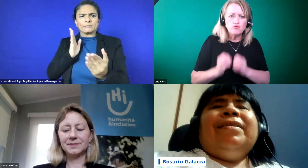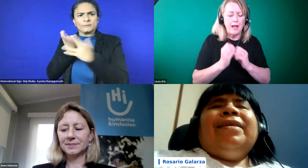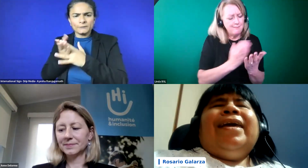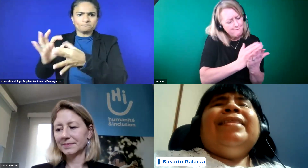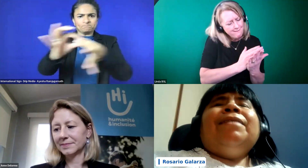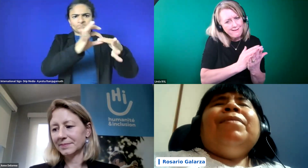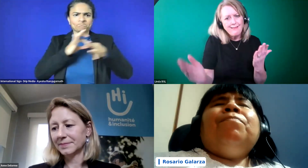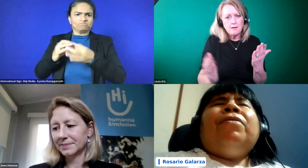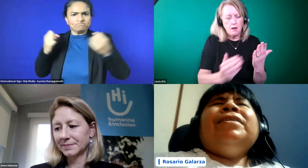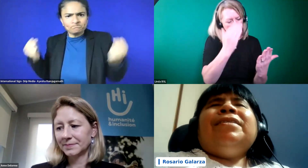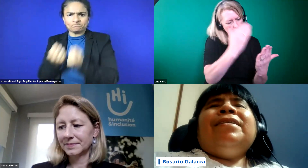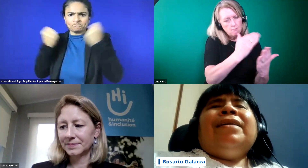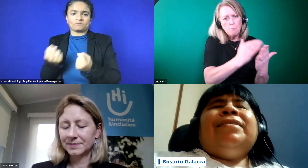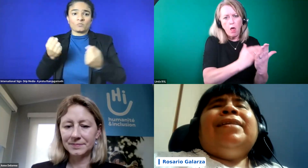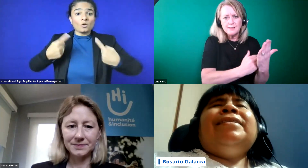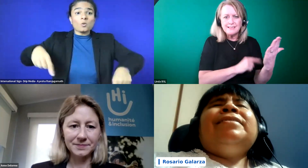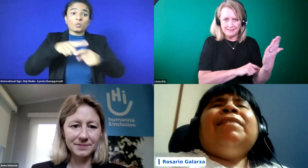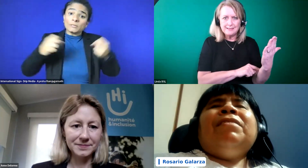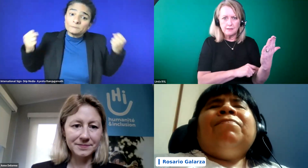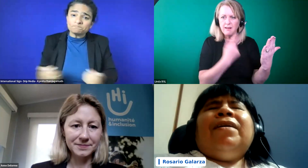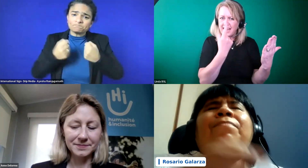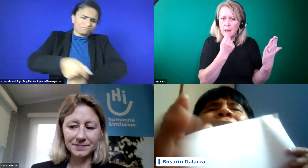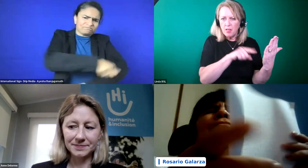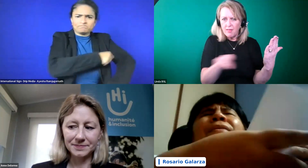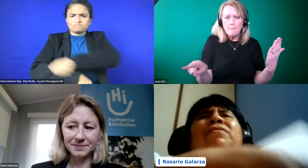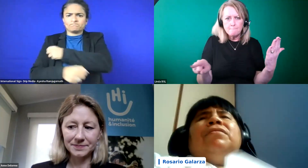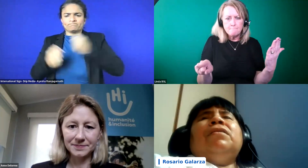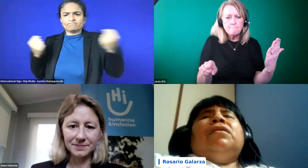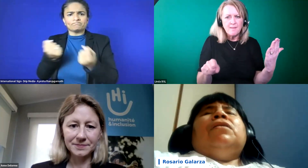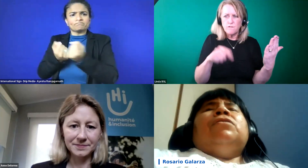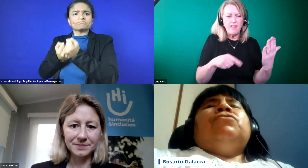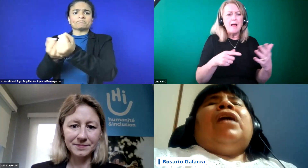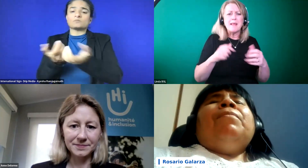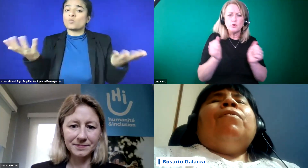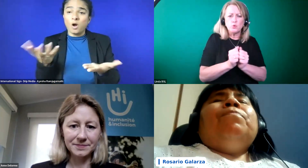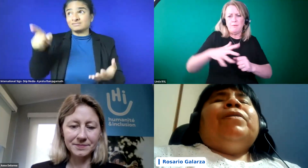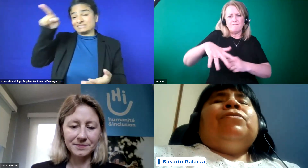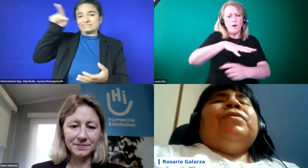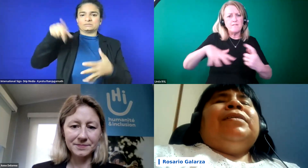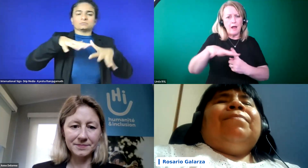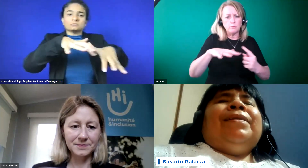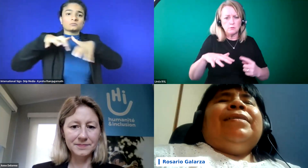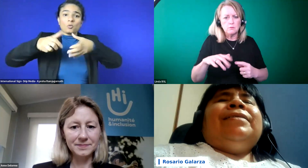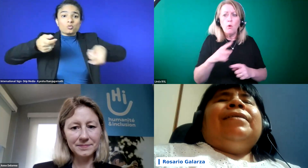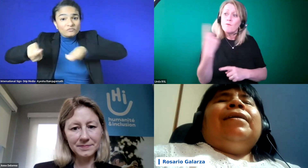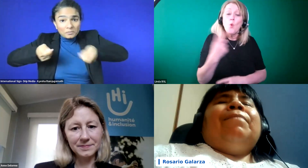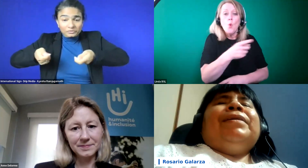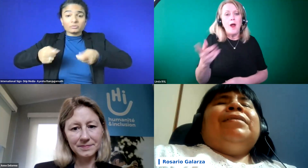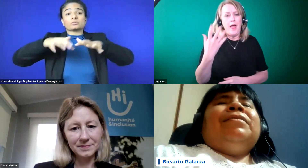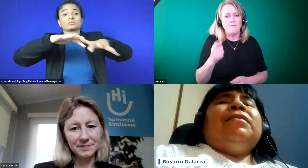and enabling policy and legislative environment to uphold persons with